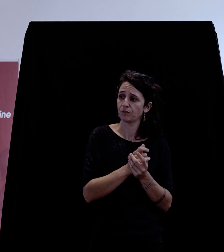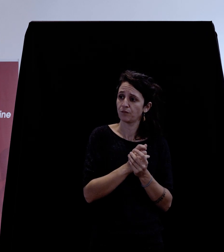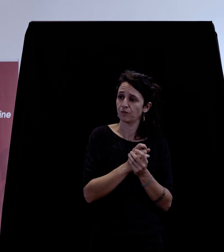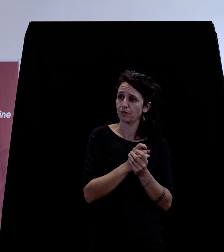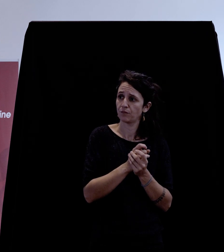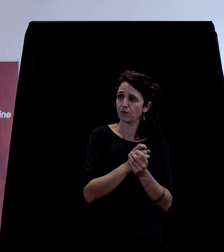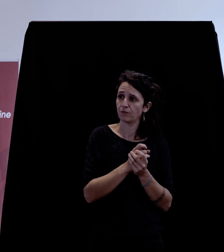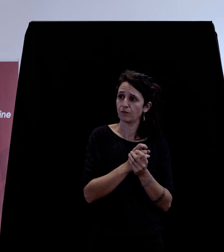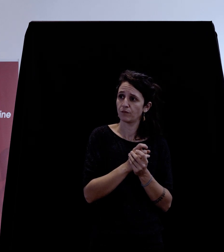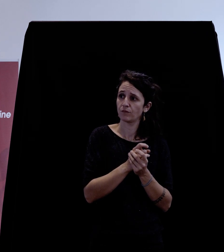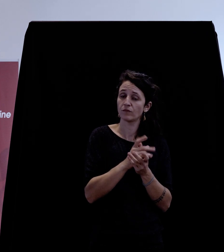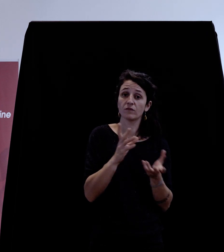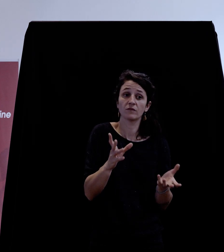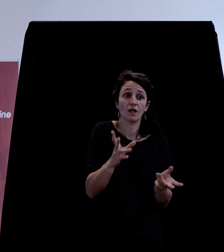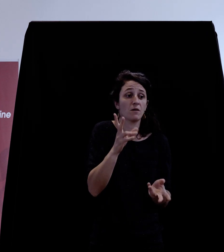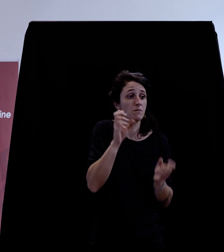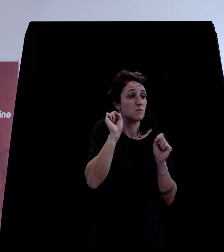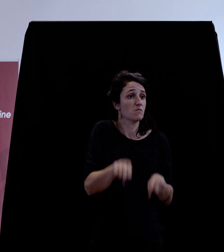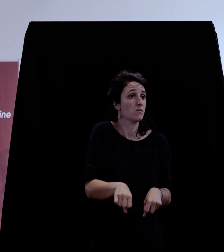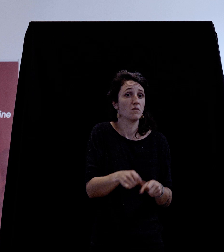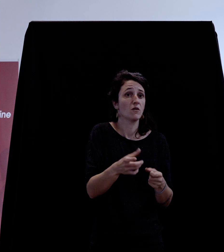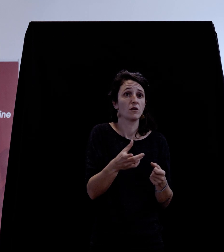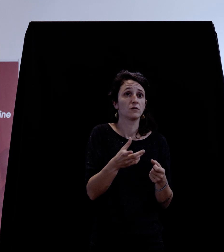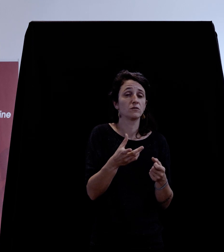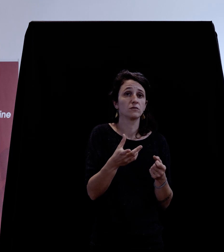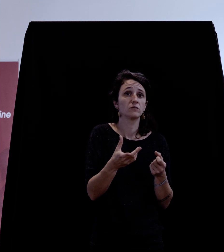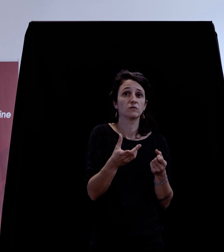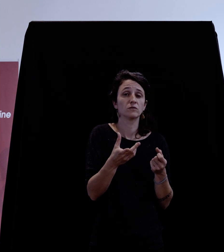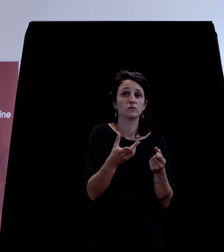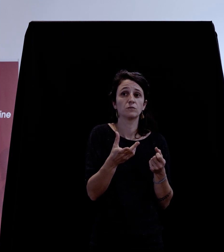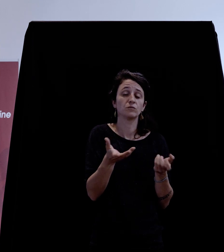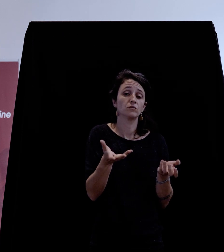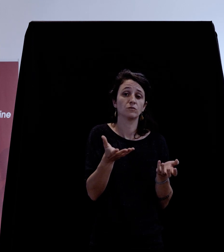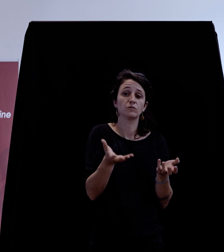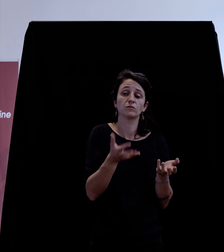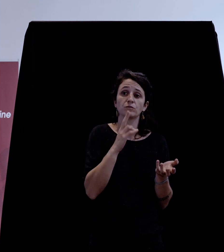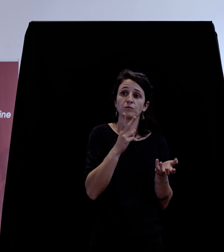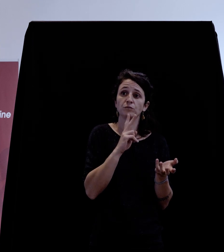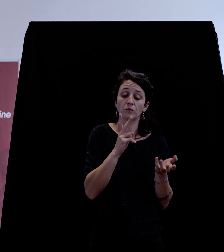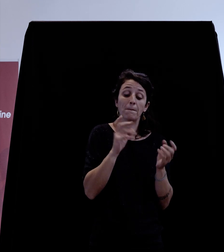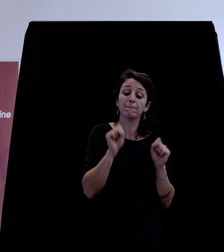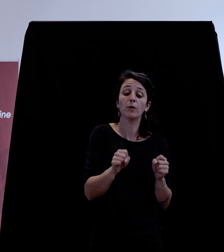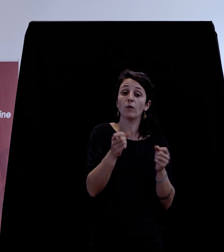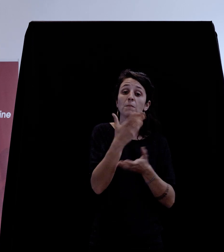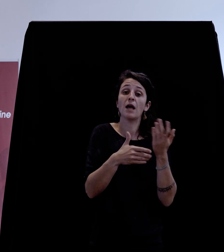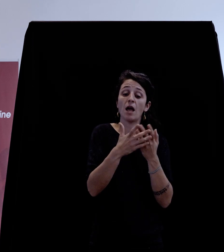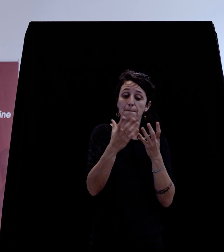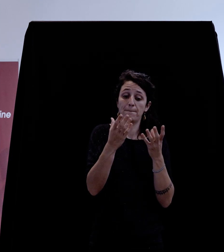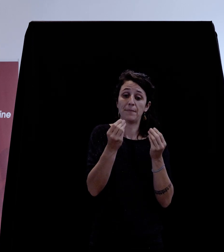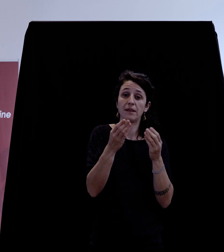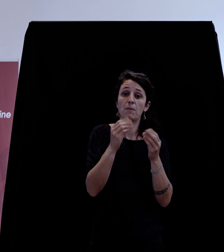and slime, things that they can might feel good to rub around or even rub on their